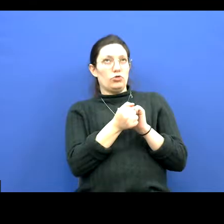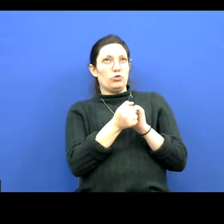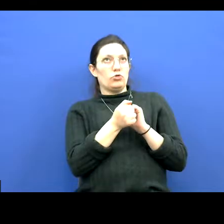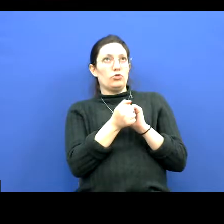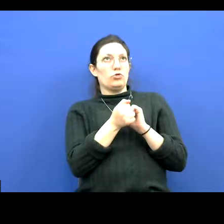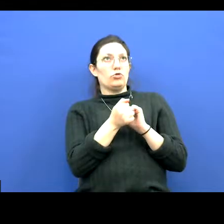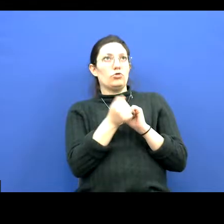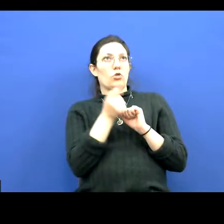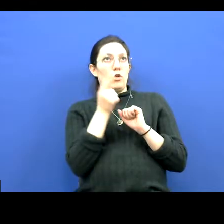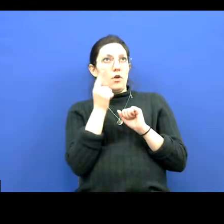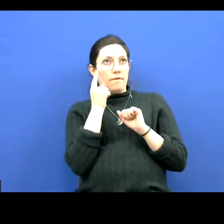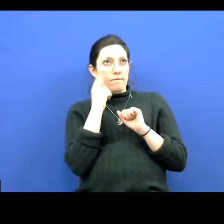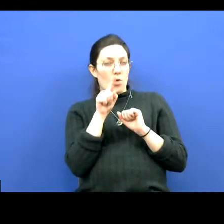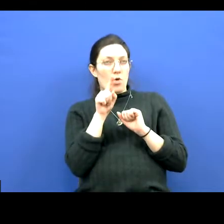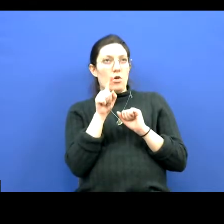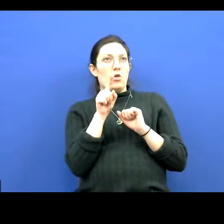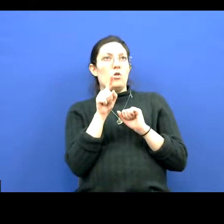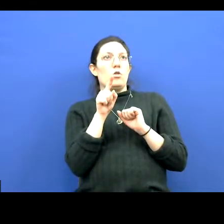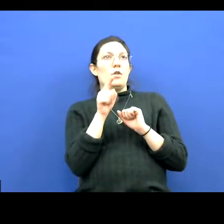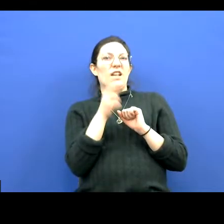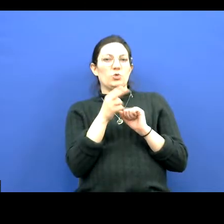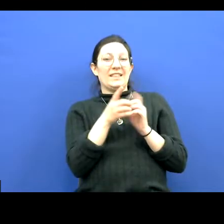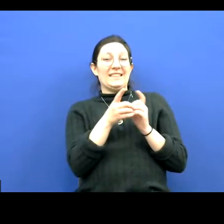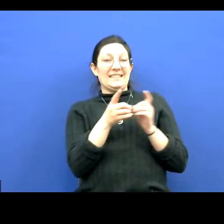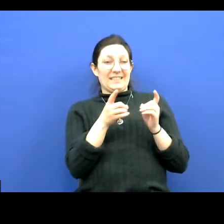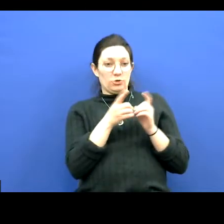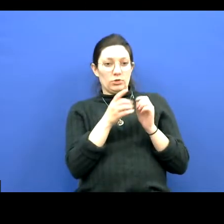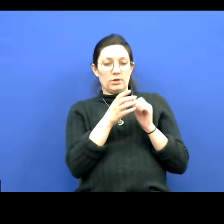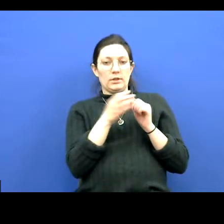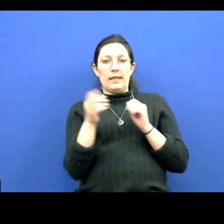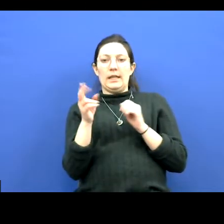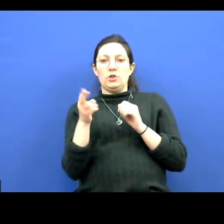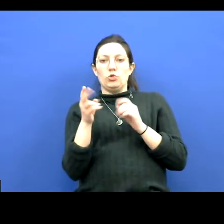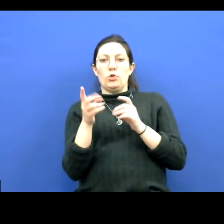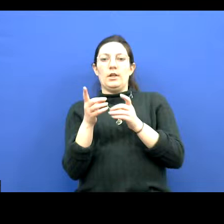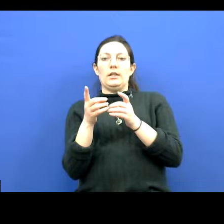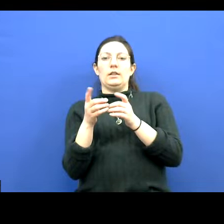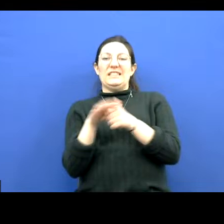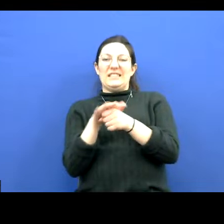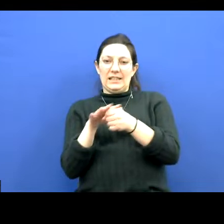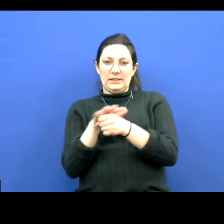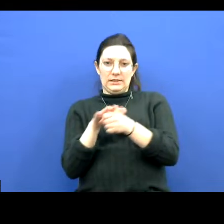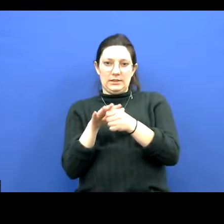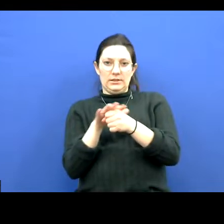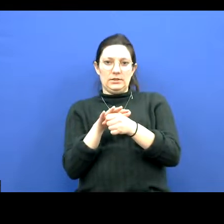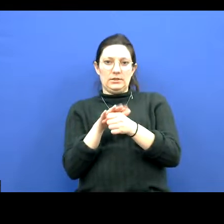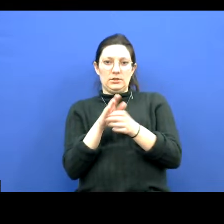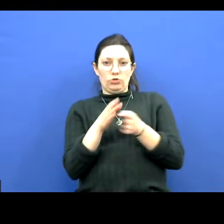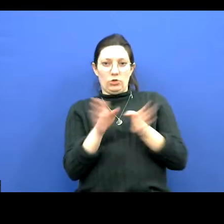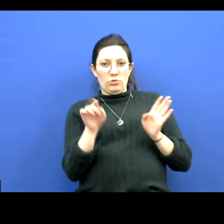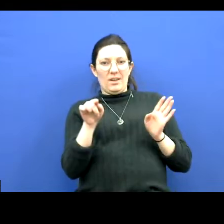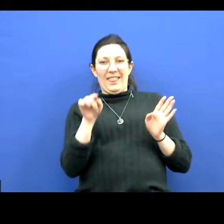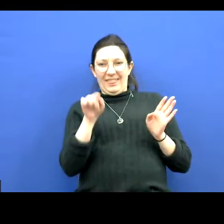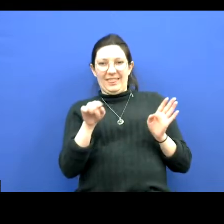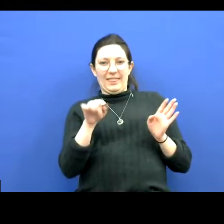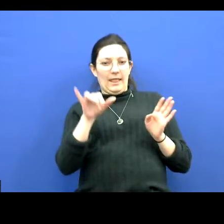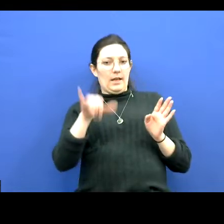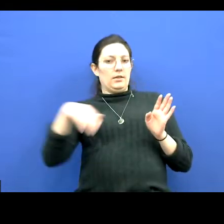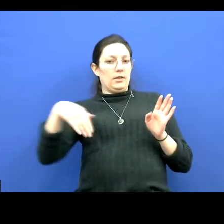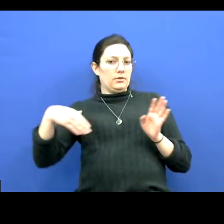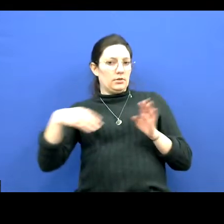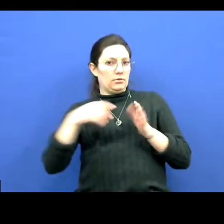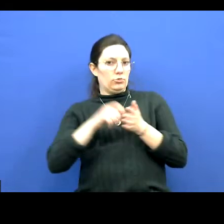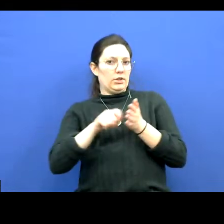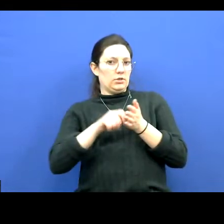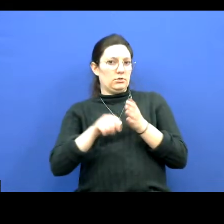historic districts and historic sites, historic sites in general, that has not been addressed in this.